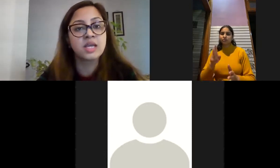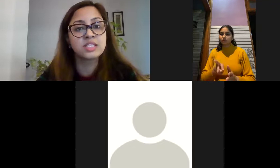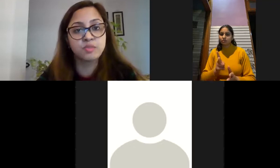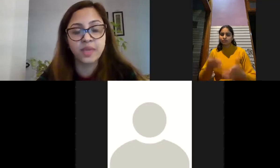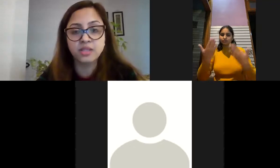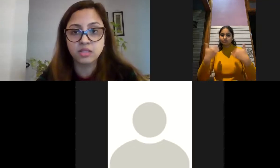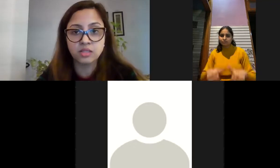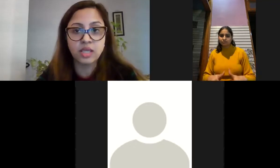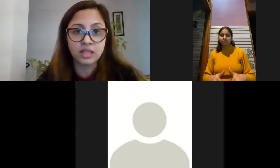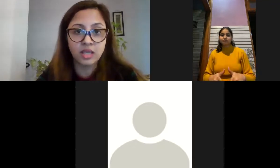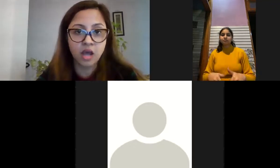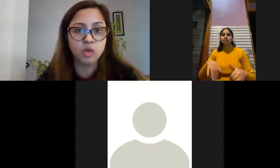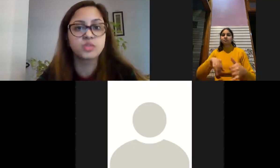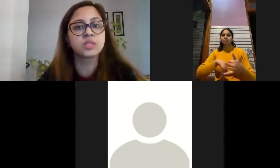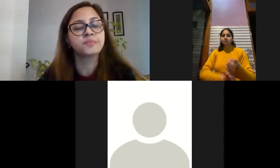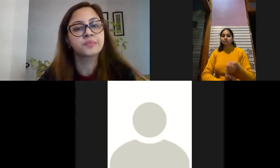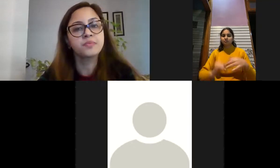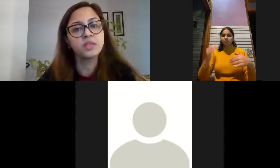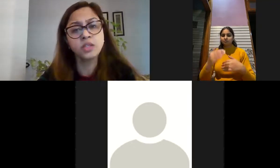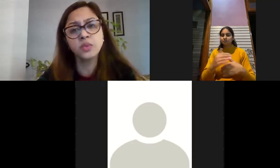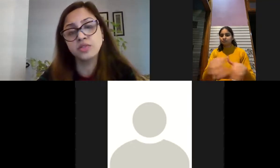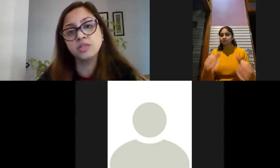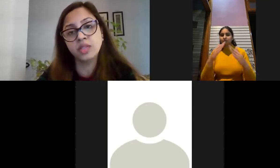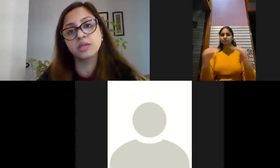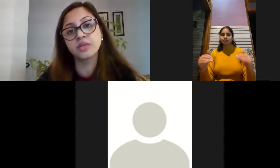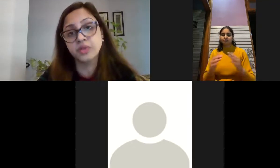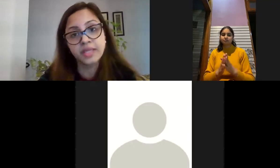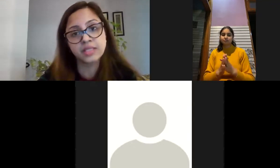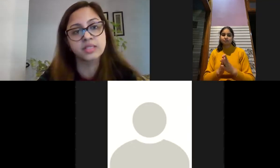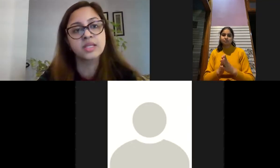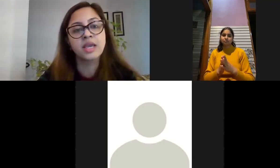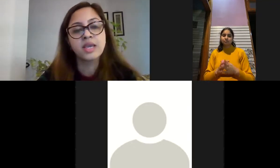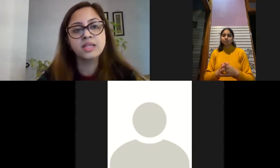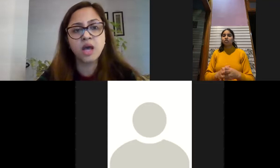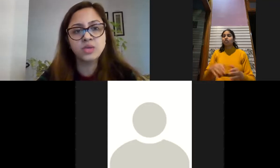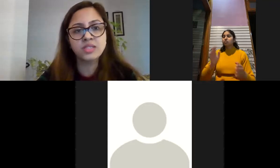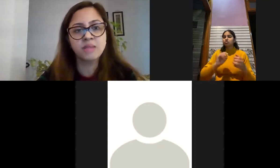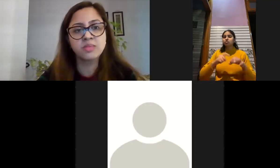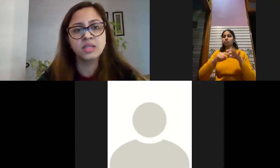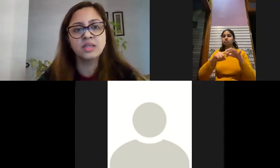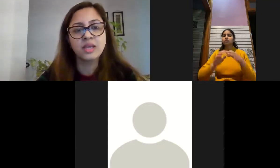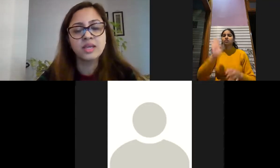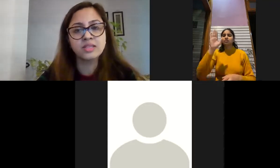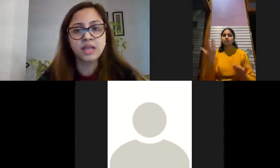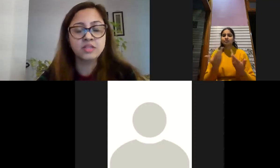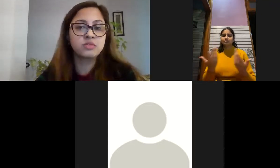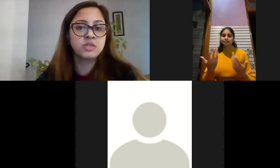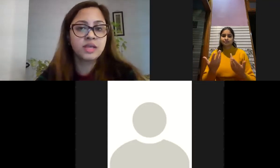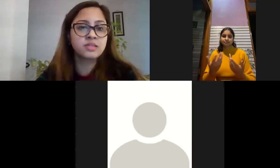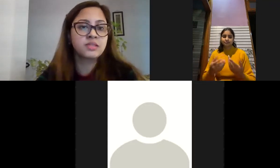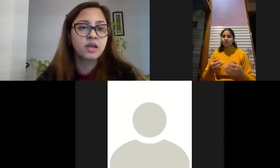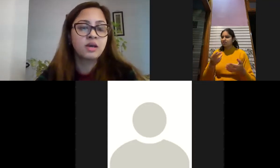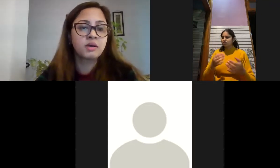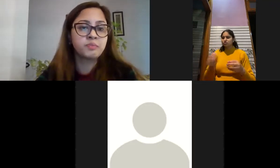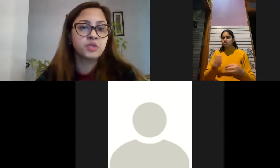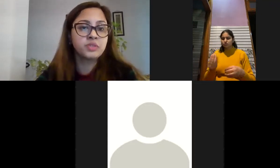and spaces in the house. The question then arises is, how does something as natural